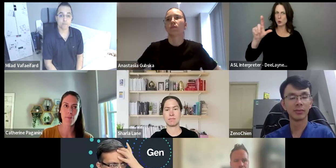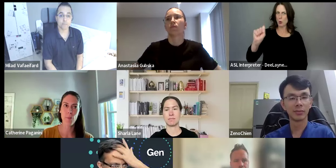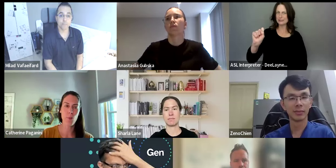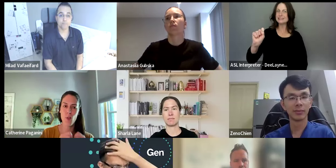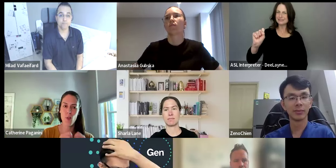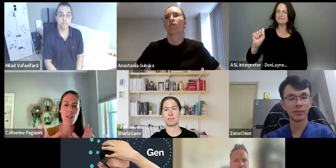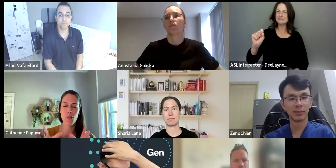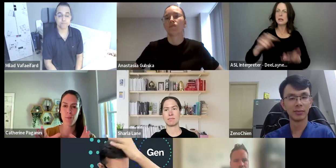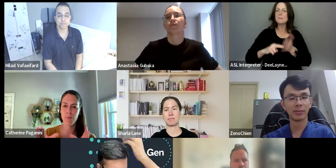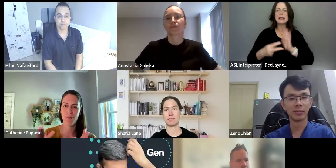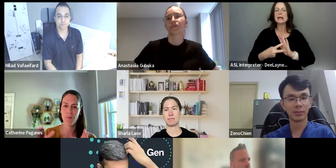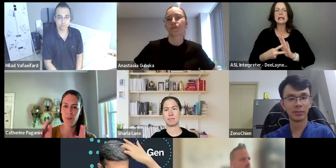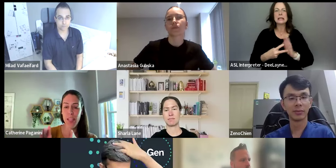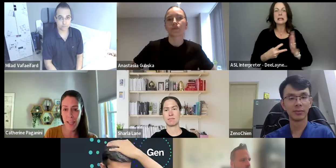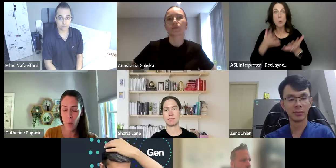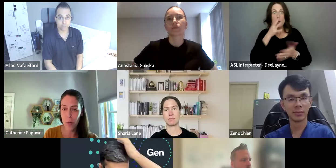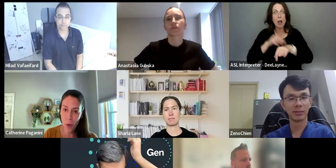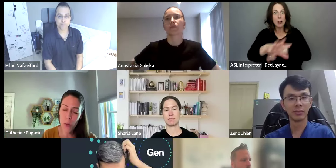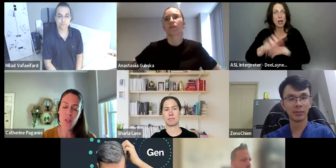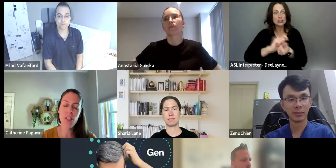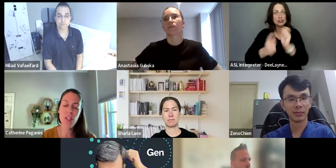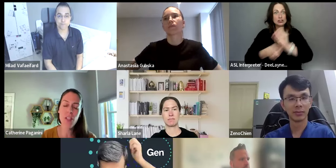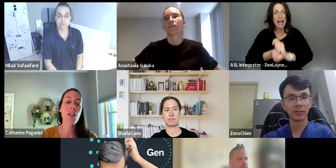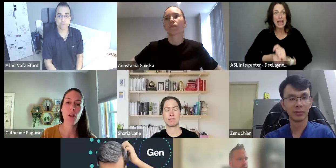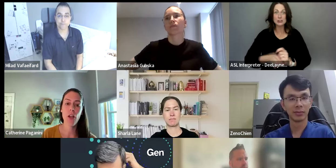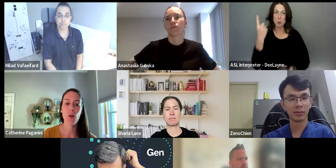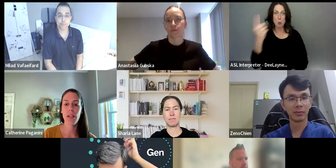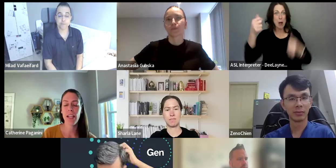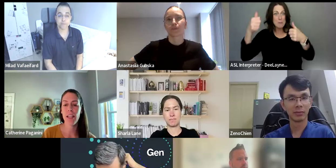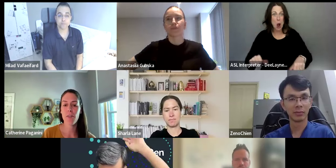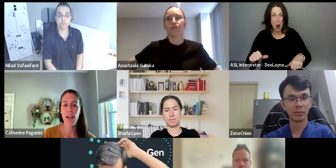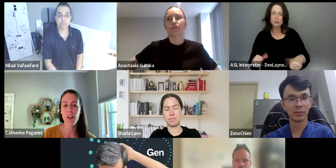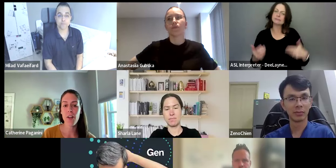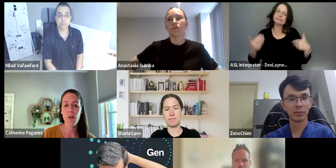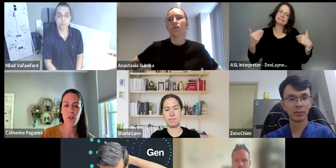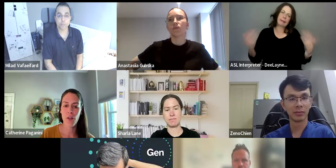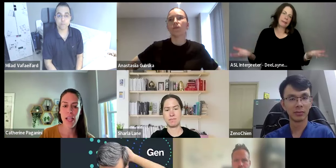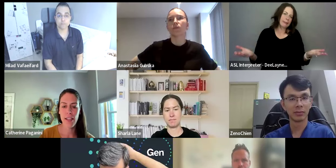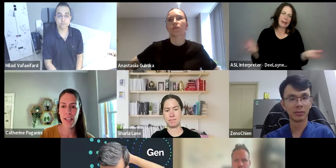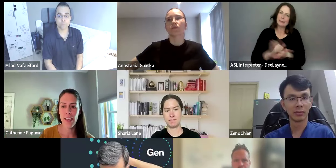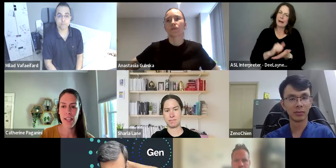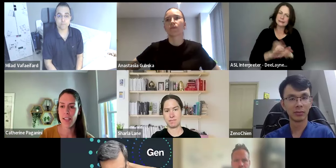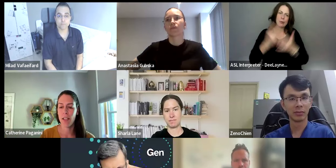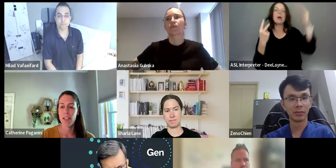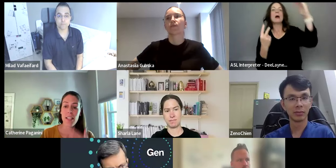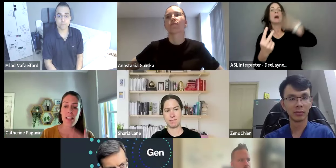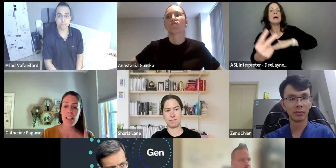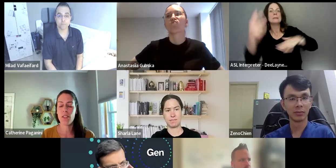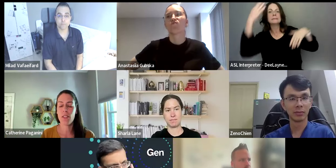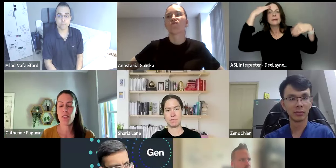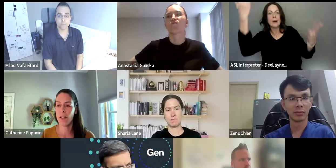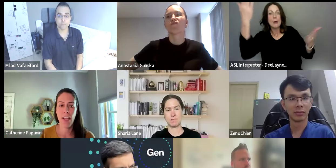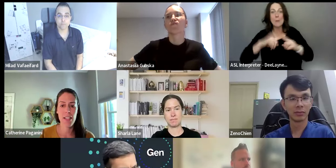going to have like a change due to that one post, we don't know. But like if I don't know, you know, like next